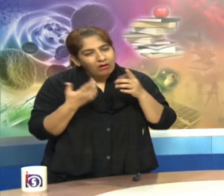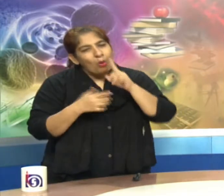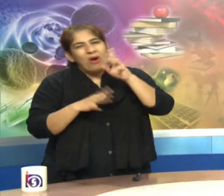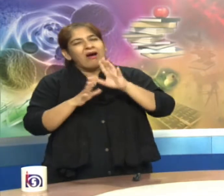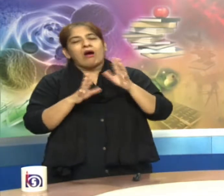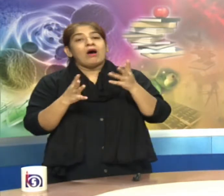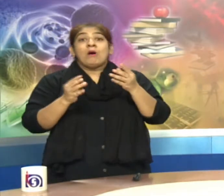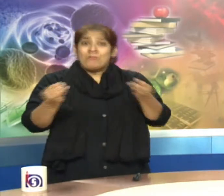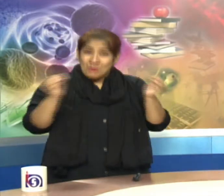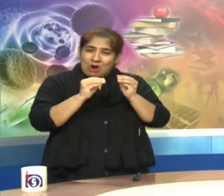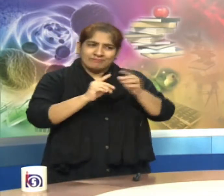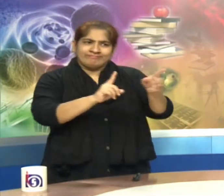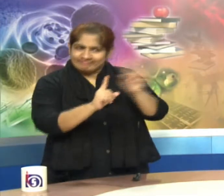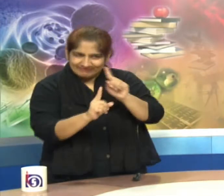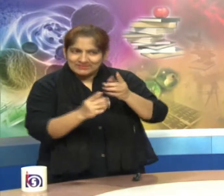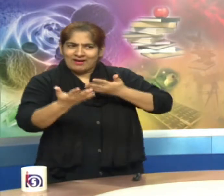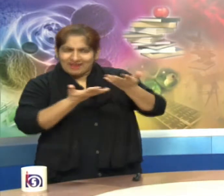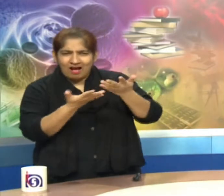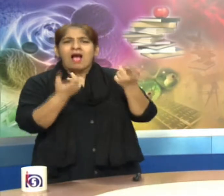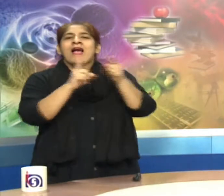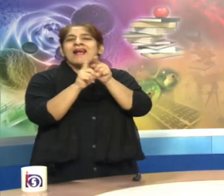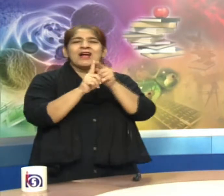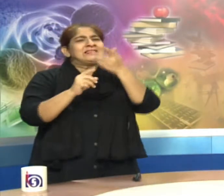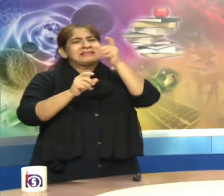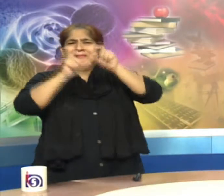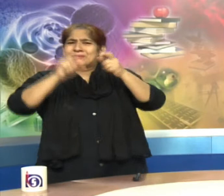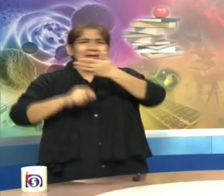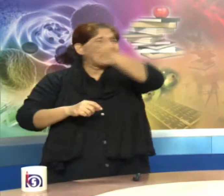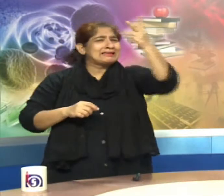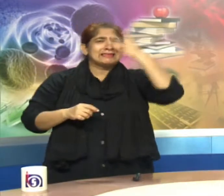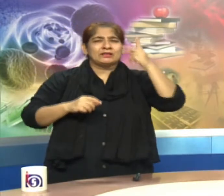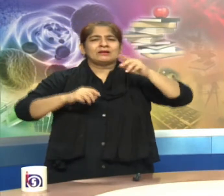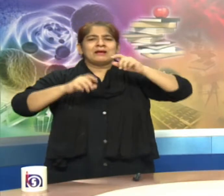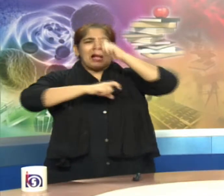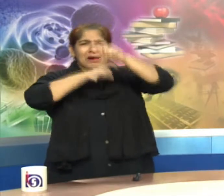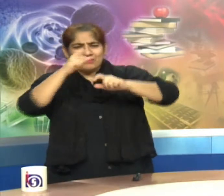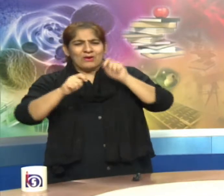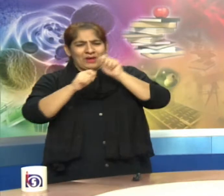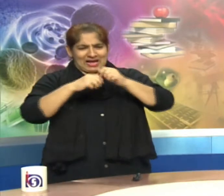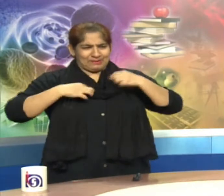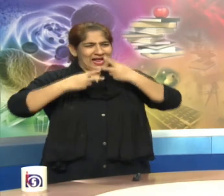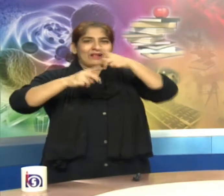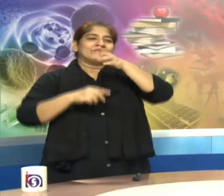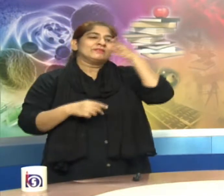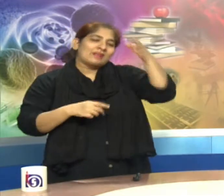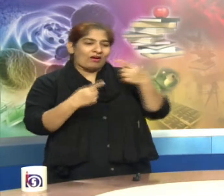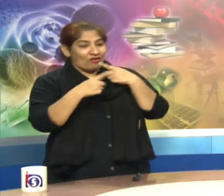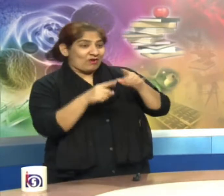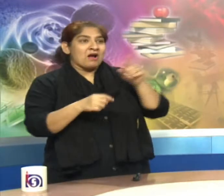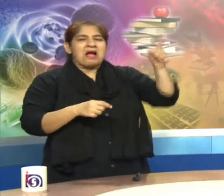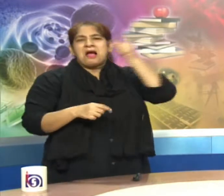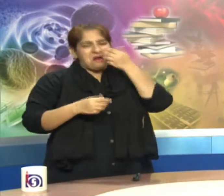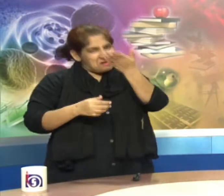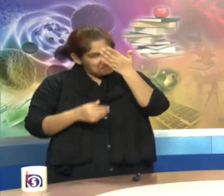encourage and persuade the customers, to communicate with them, to guide them about the